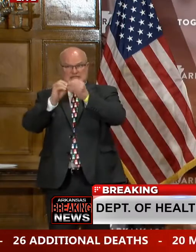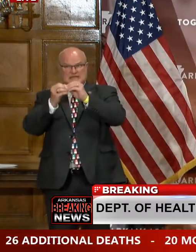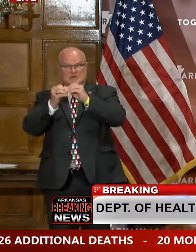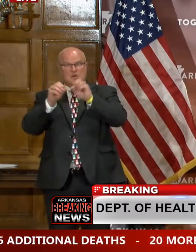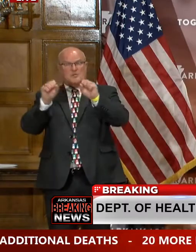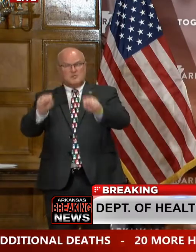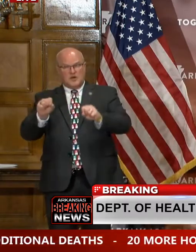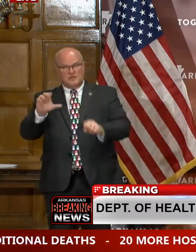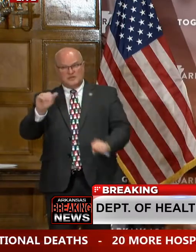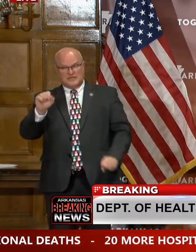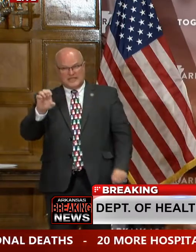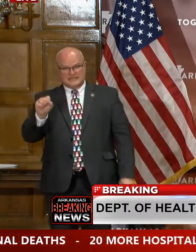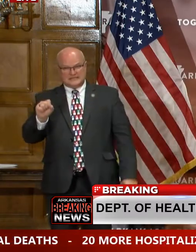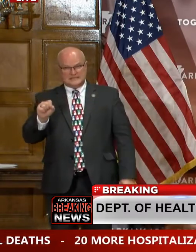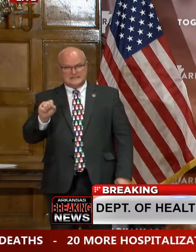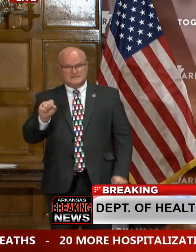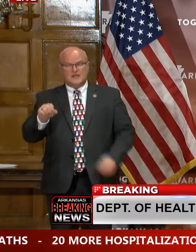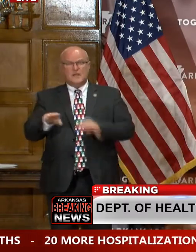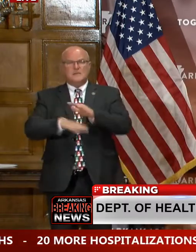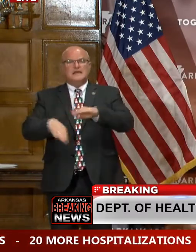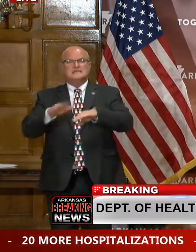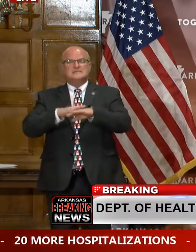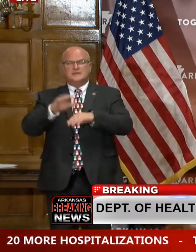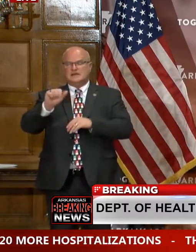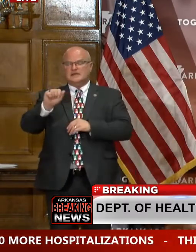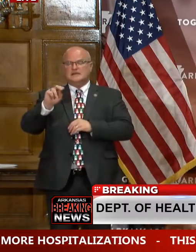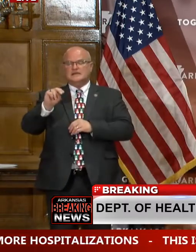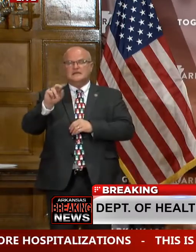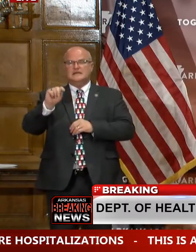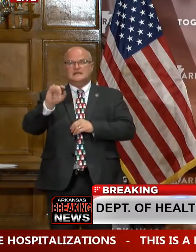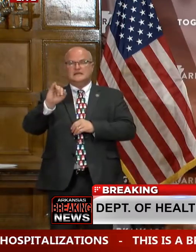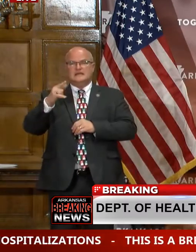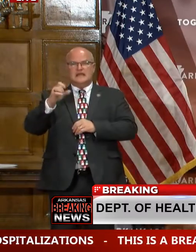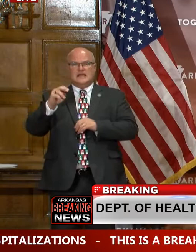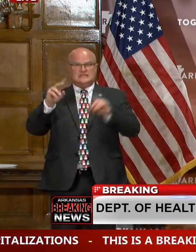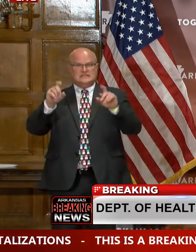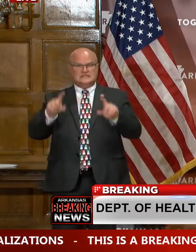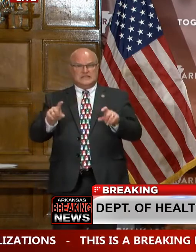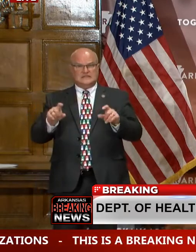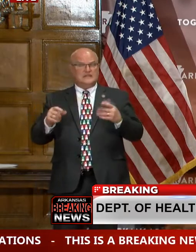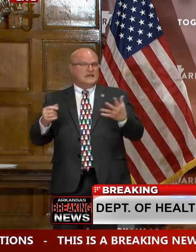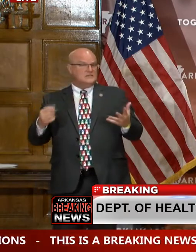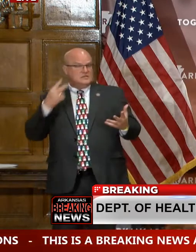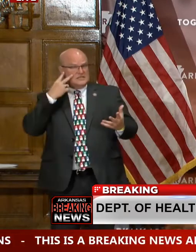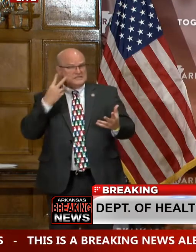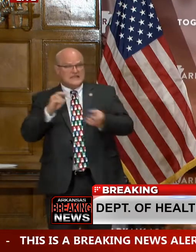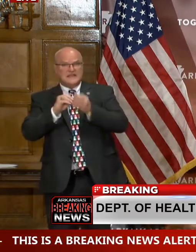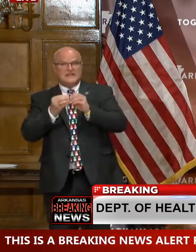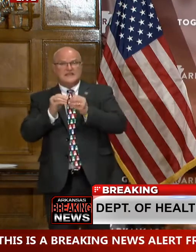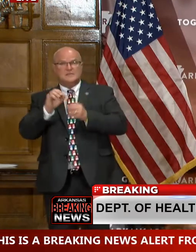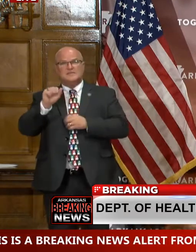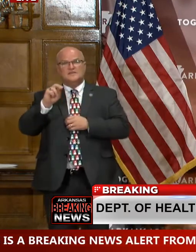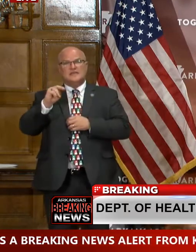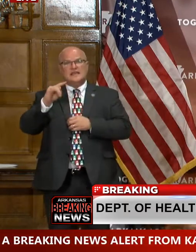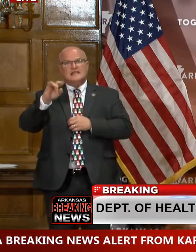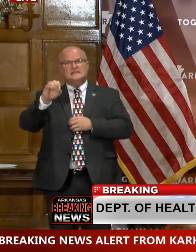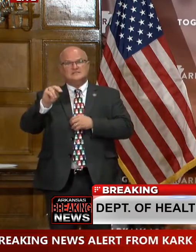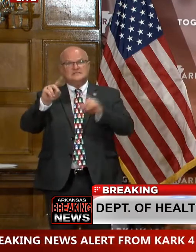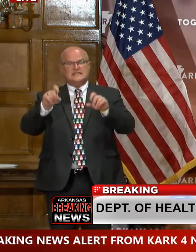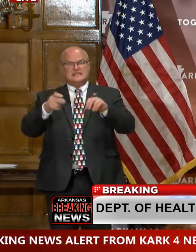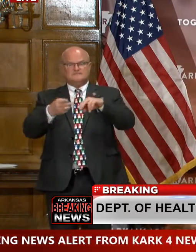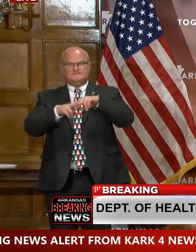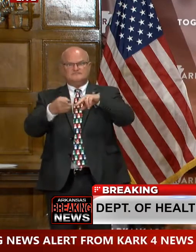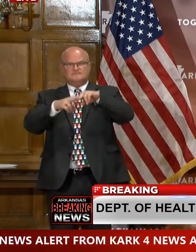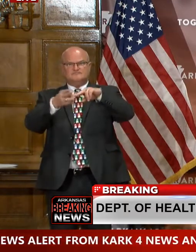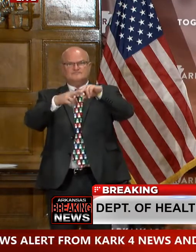of probable cases, which are based upon antigen tests. And as you can see, the number of antigen tests are going